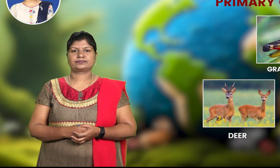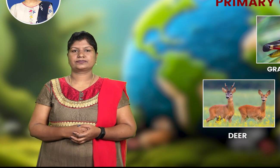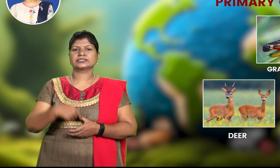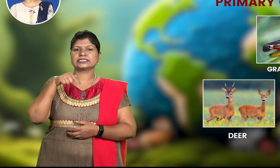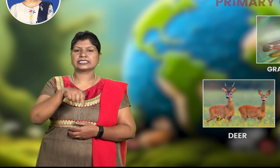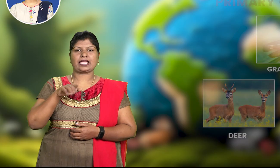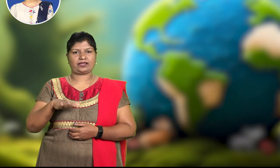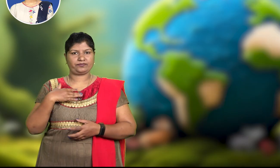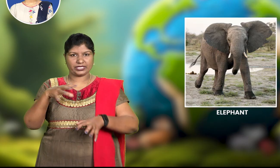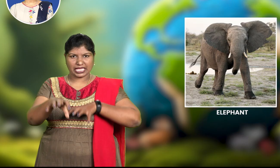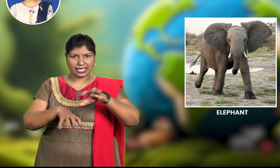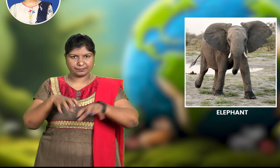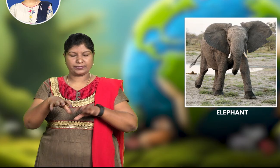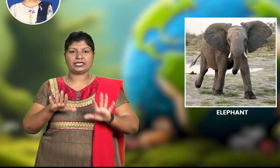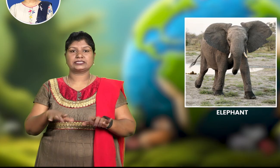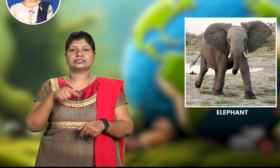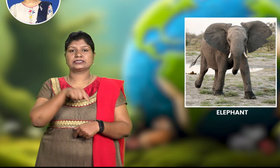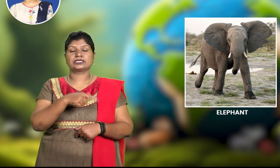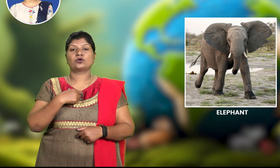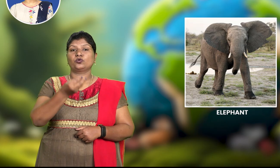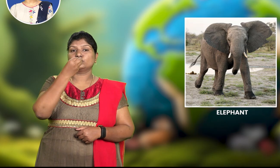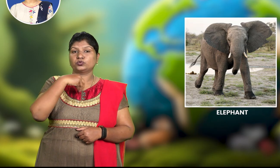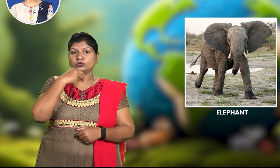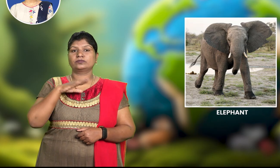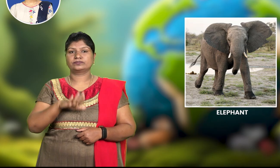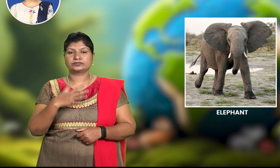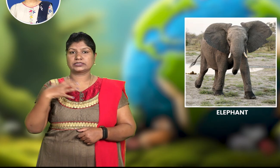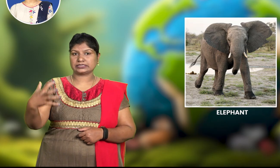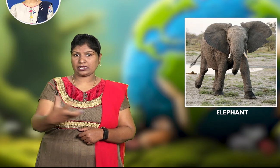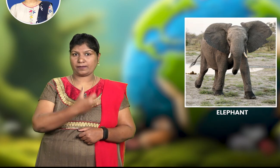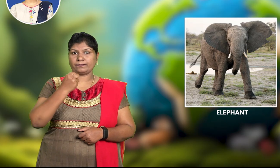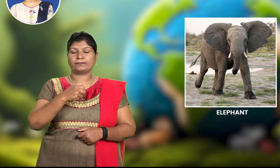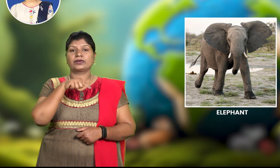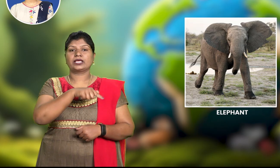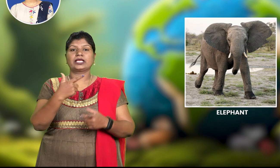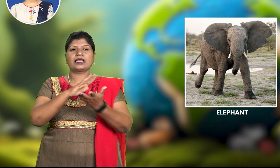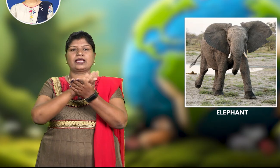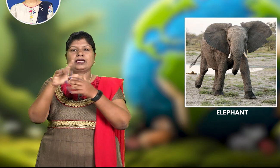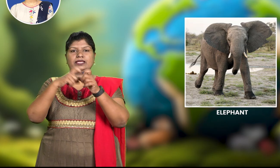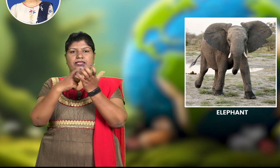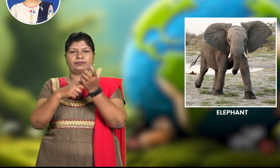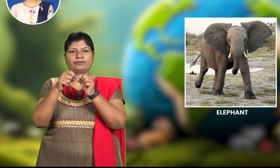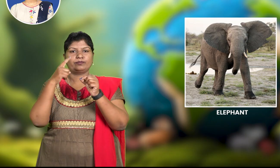There are animals that obtain their food by eating herbivores.